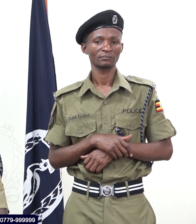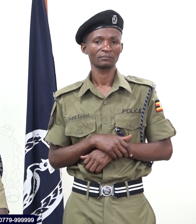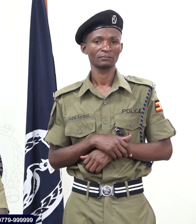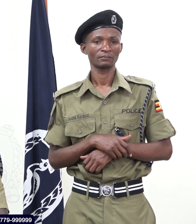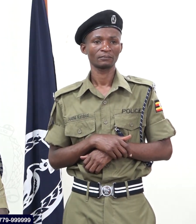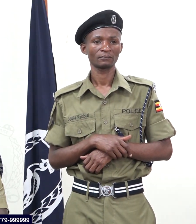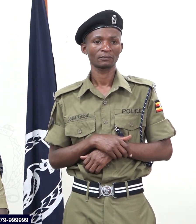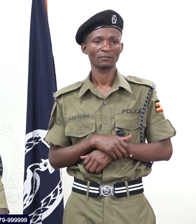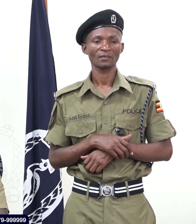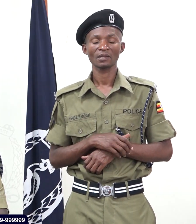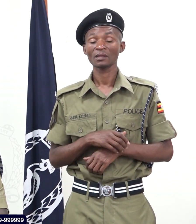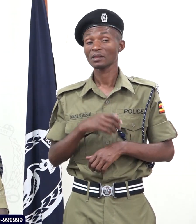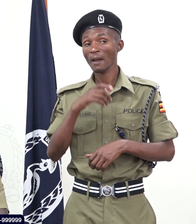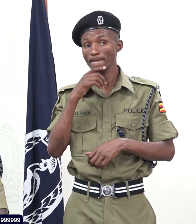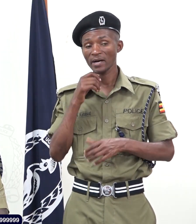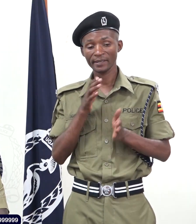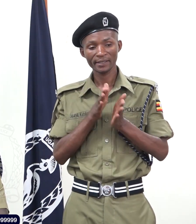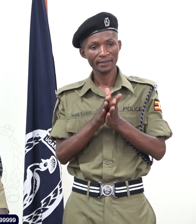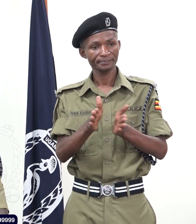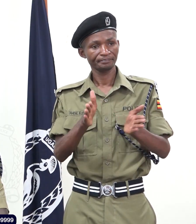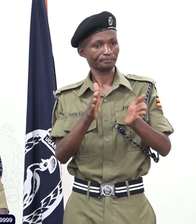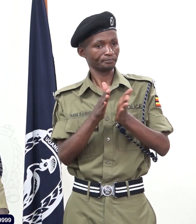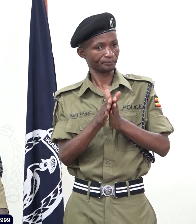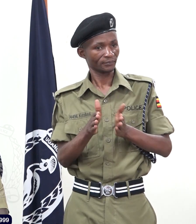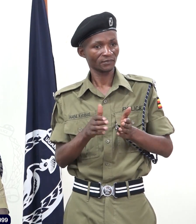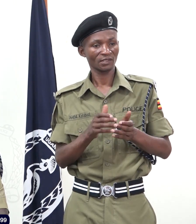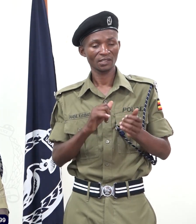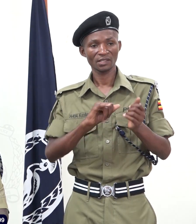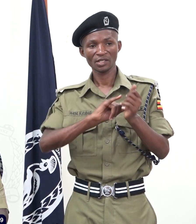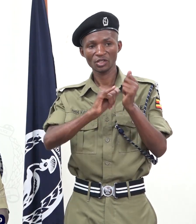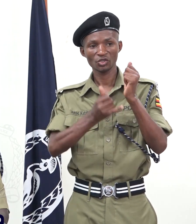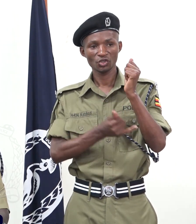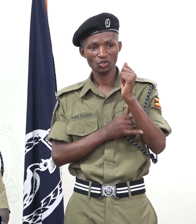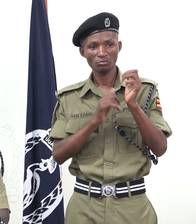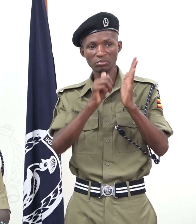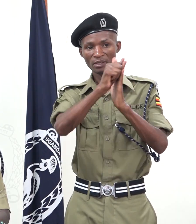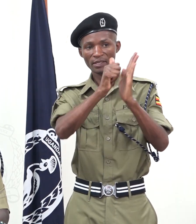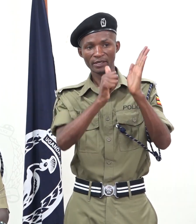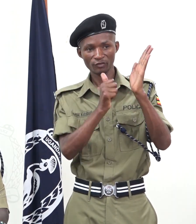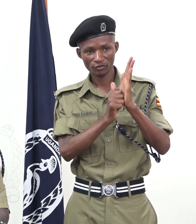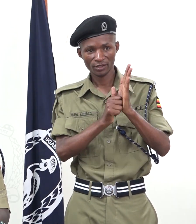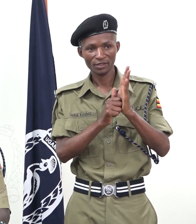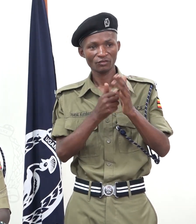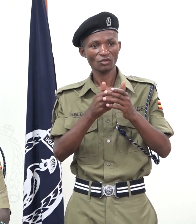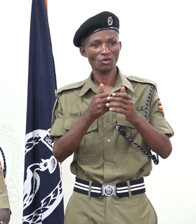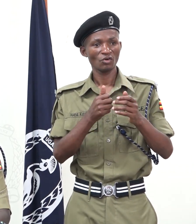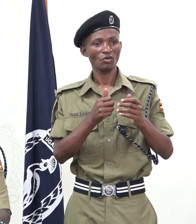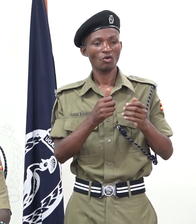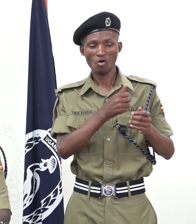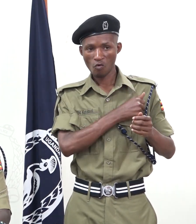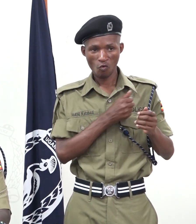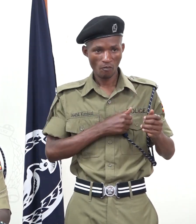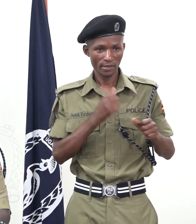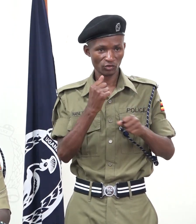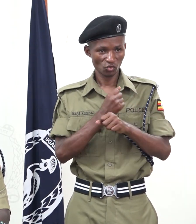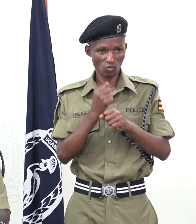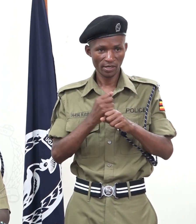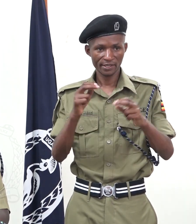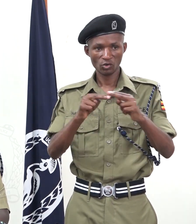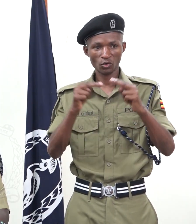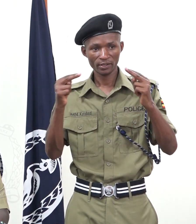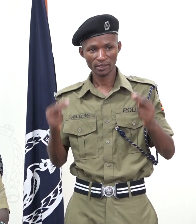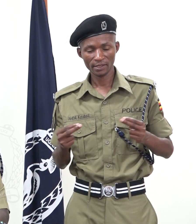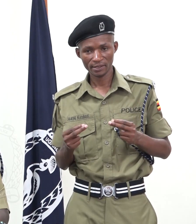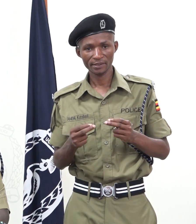he also indicated that the job advert that he placed for waiters and waitresses,